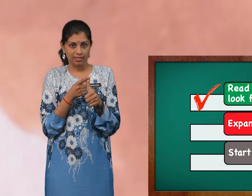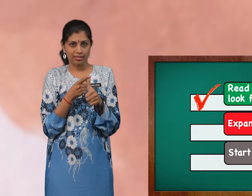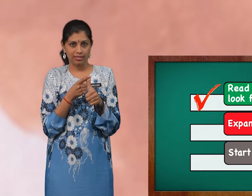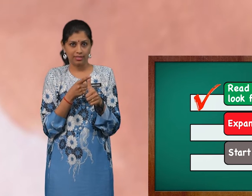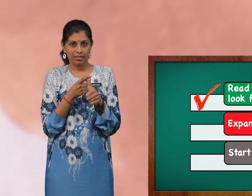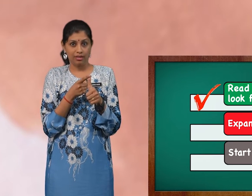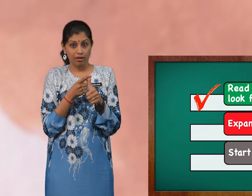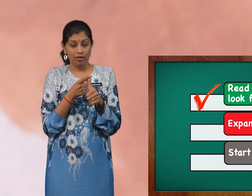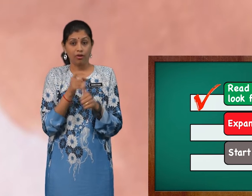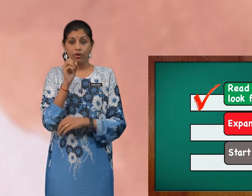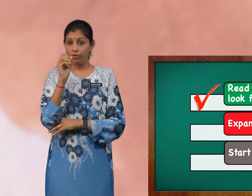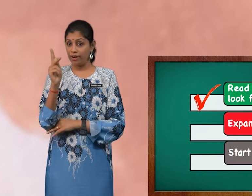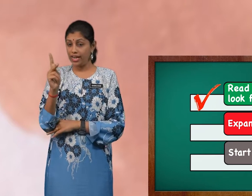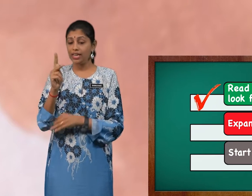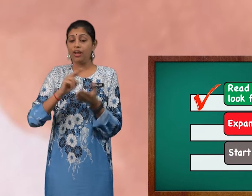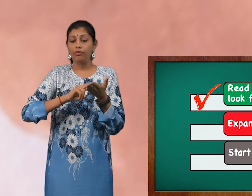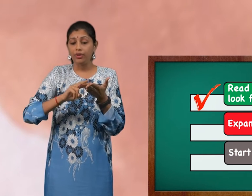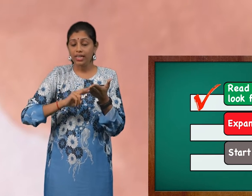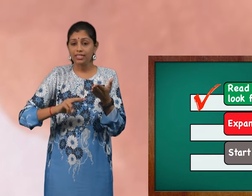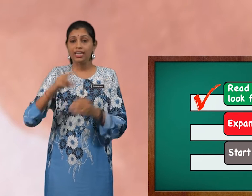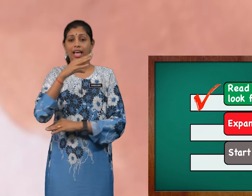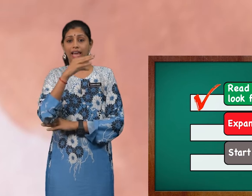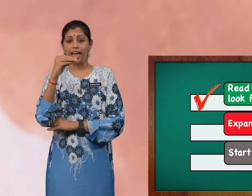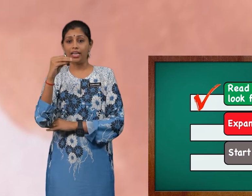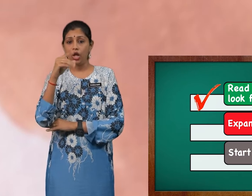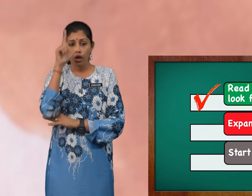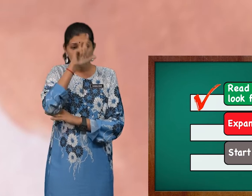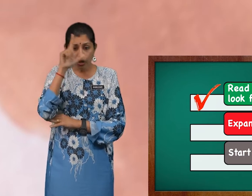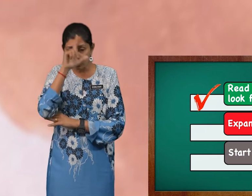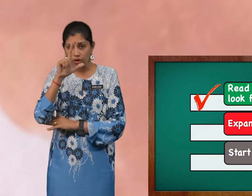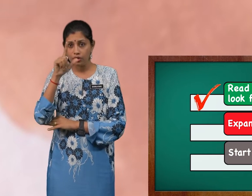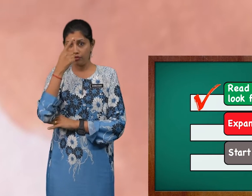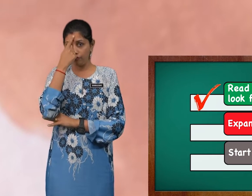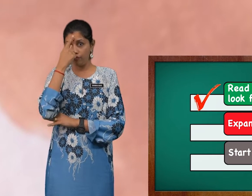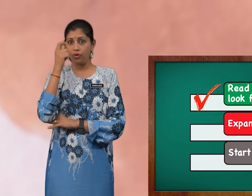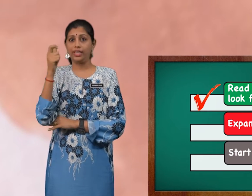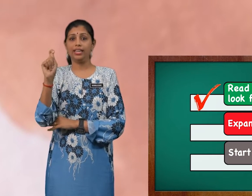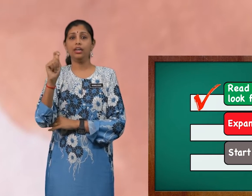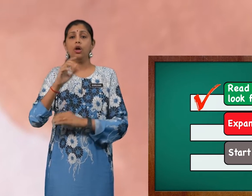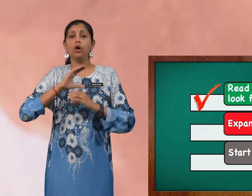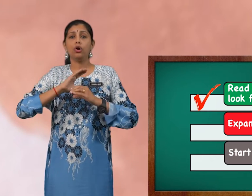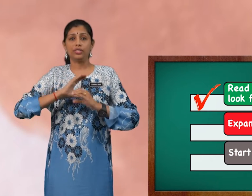first. All right, read and look for the